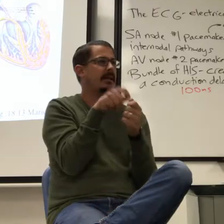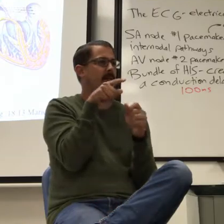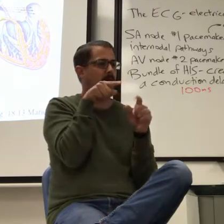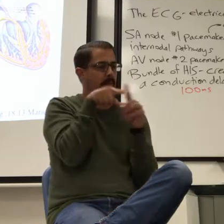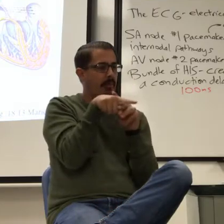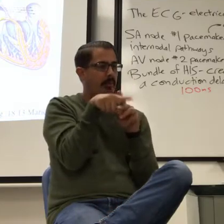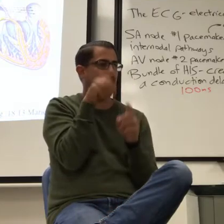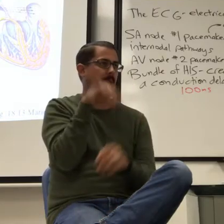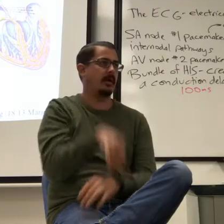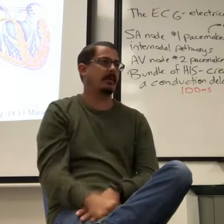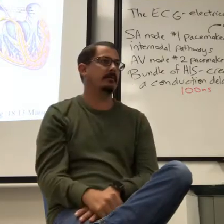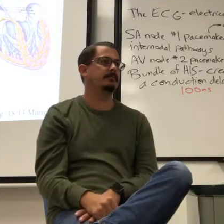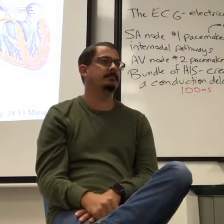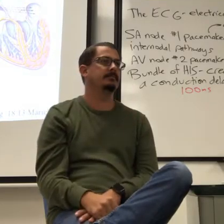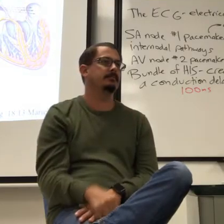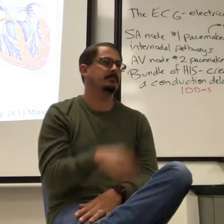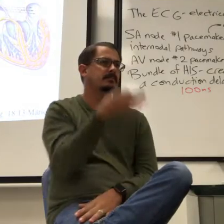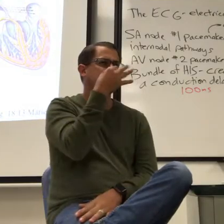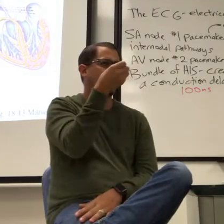down. That's coming up, okay?